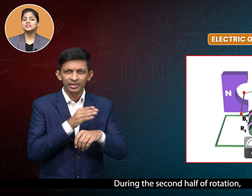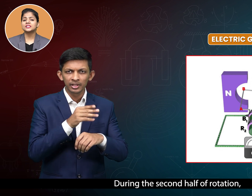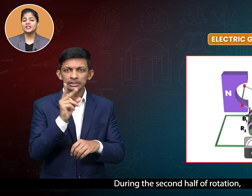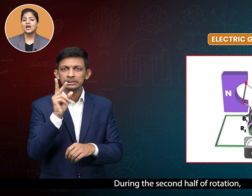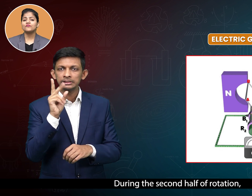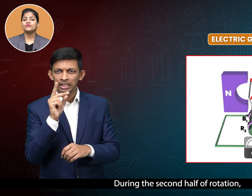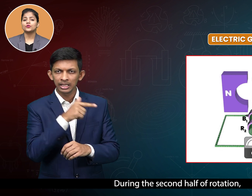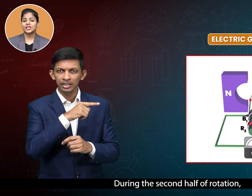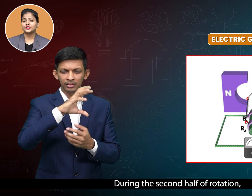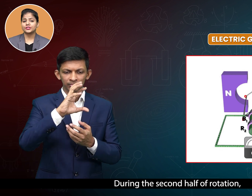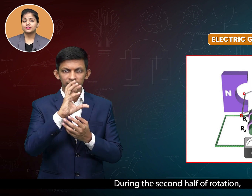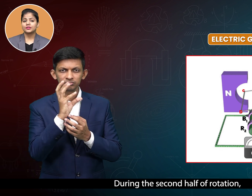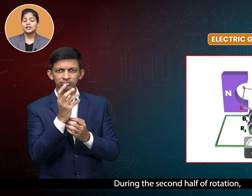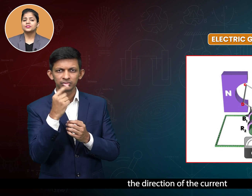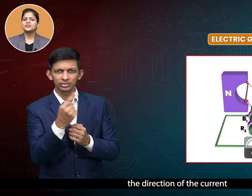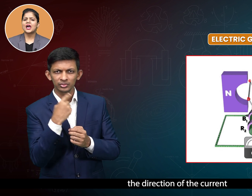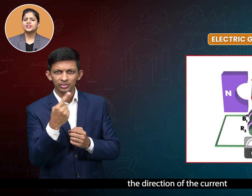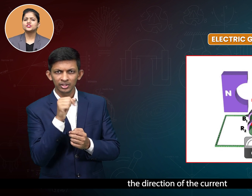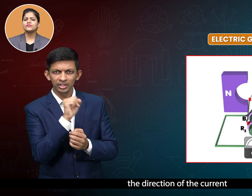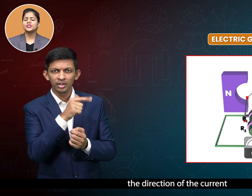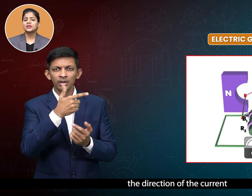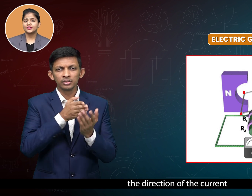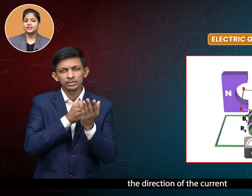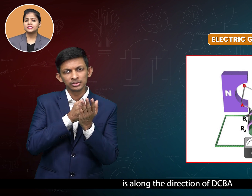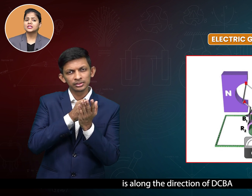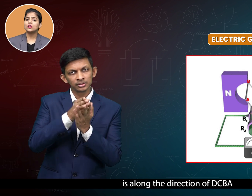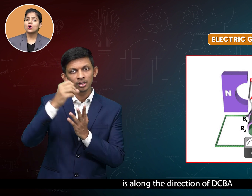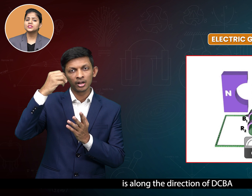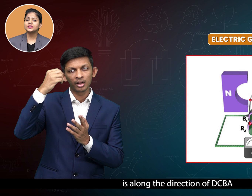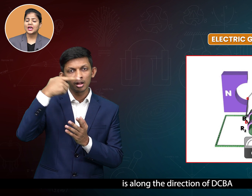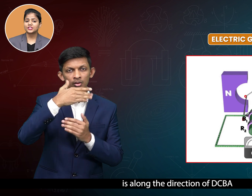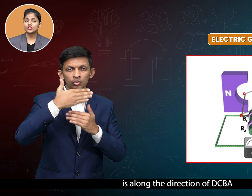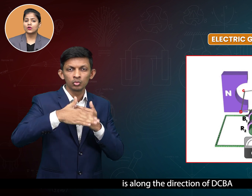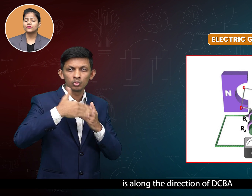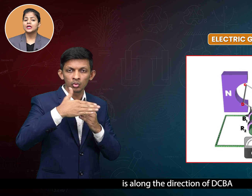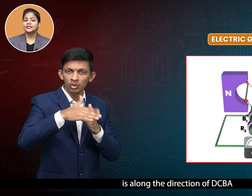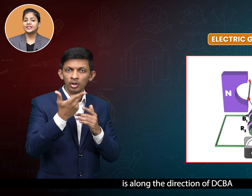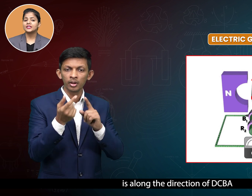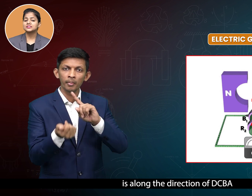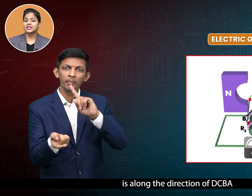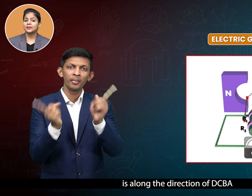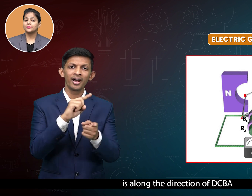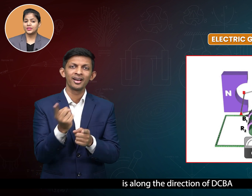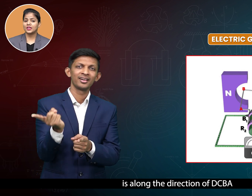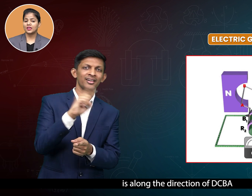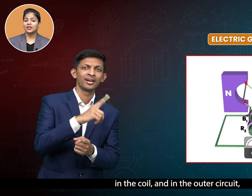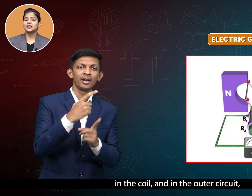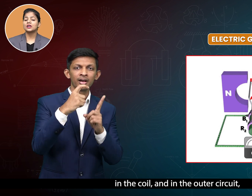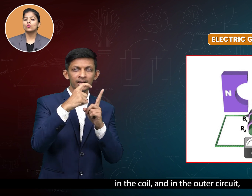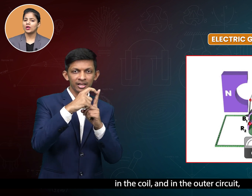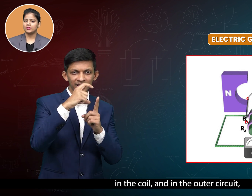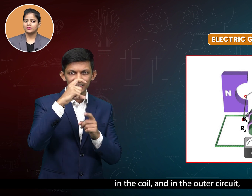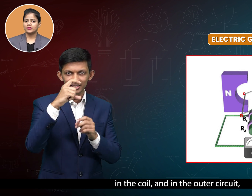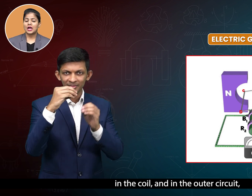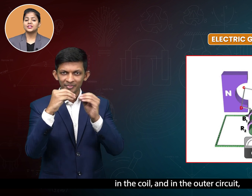During the second half of rotation, the direction of the current is along the direction of D, C, BA in